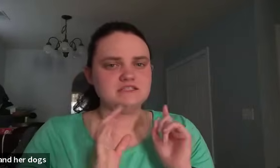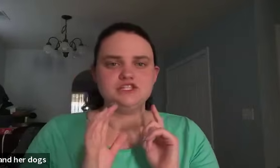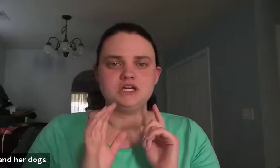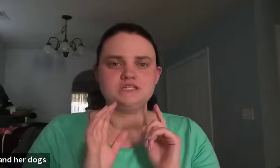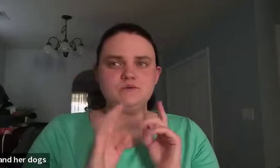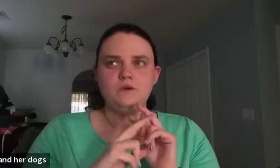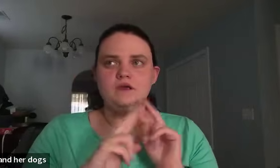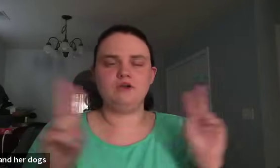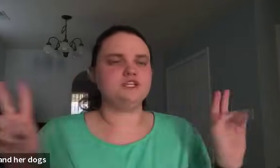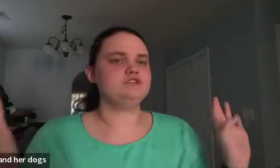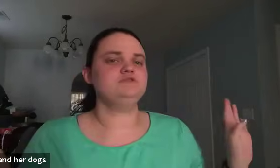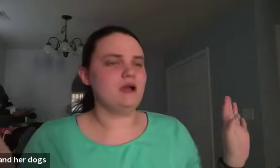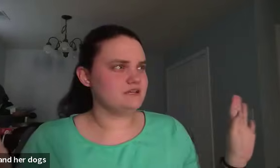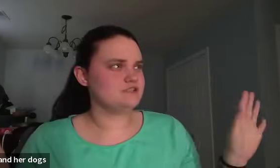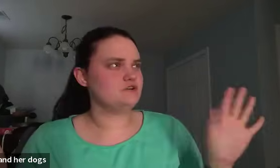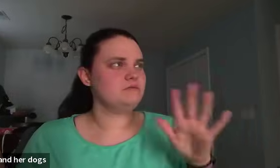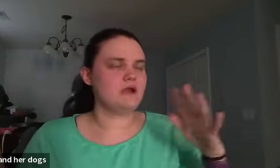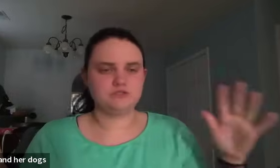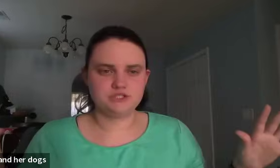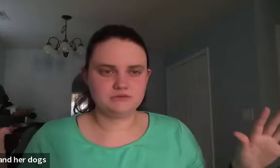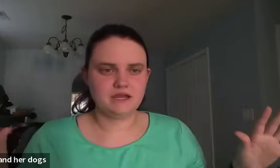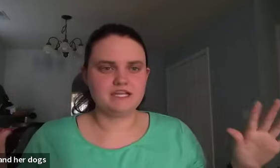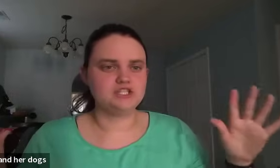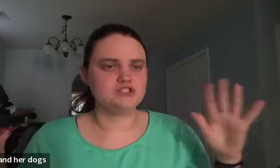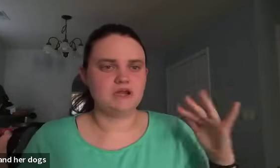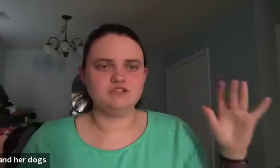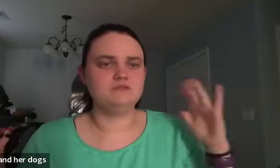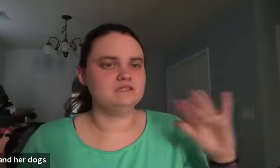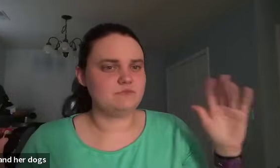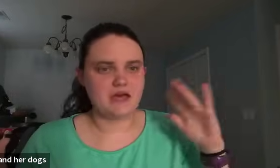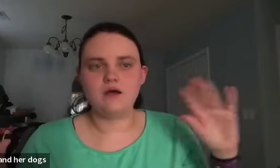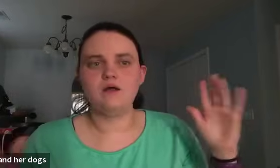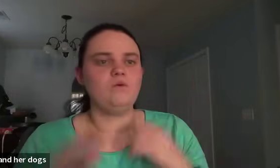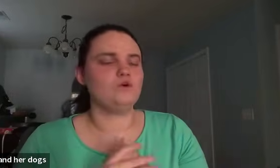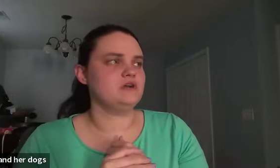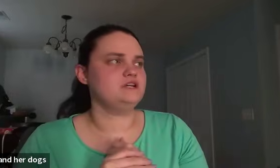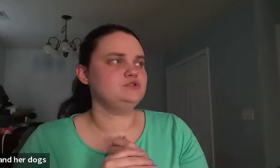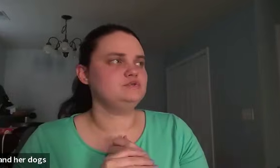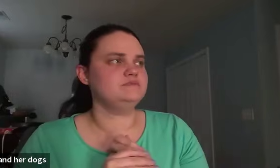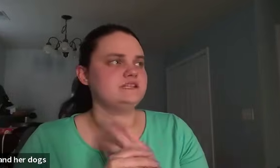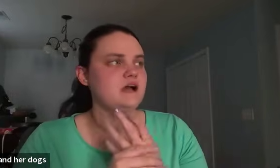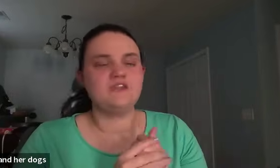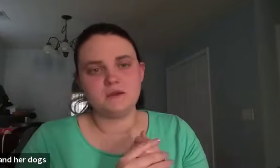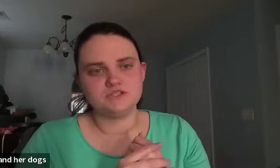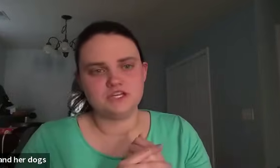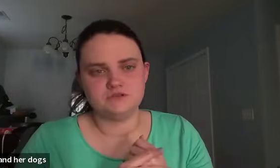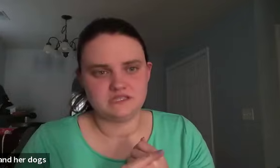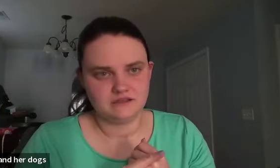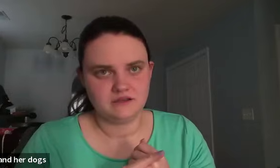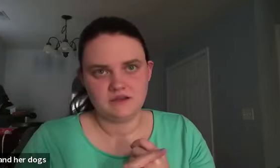is just look at your surroundings, look around you, and just try to spell or try to sign the numbers that you see.